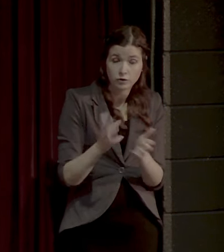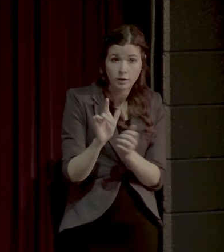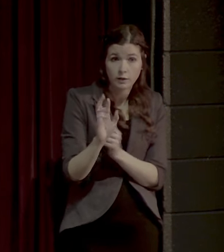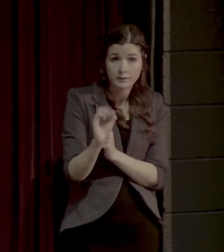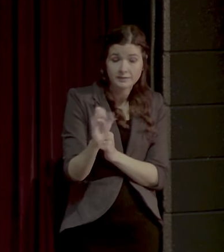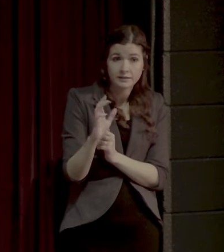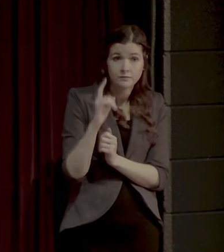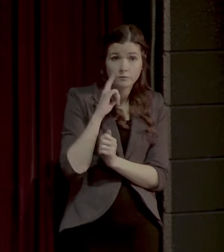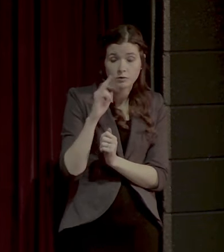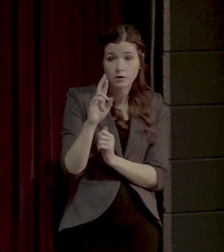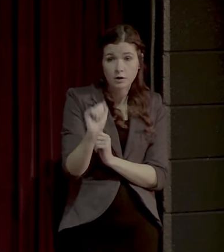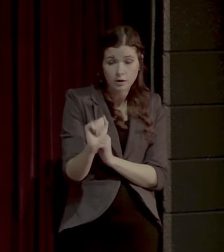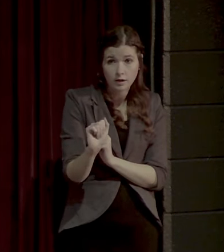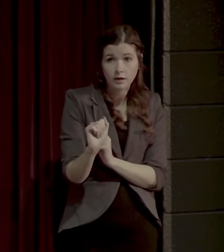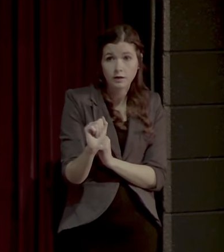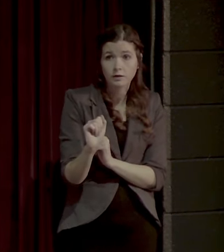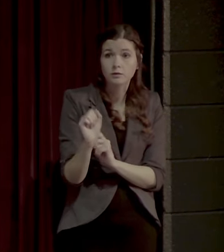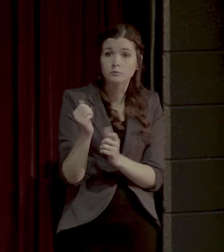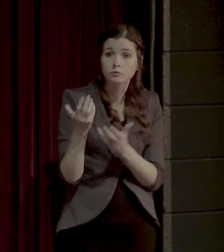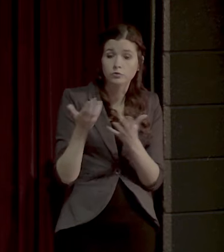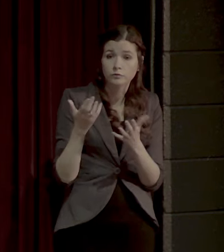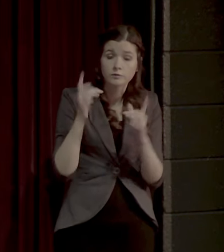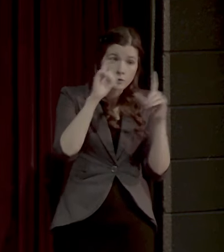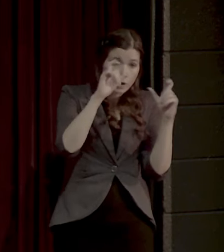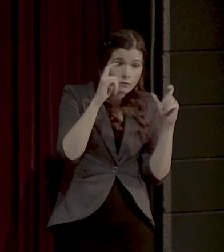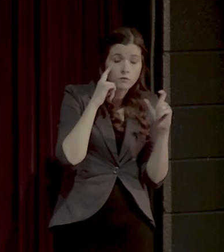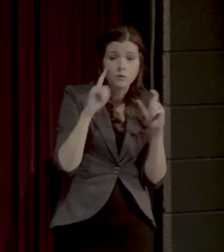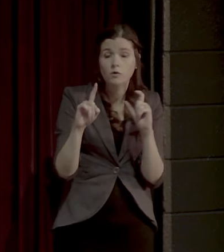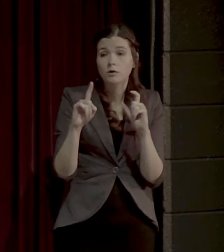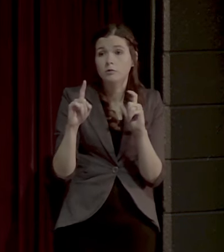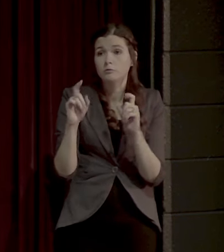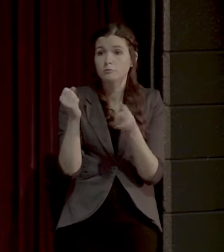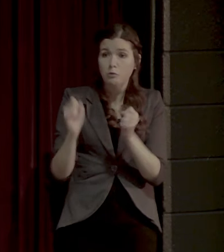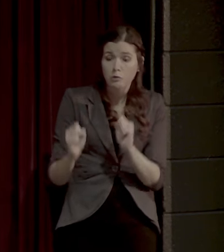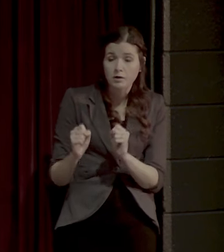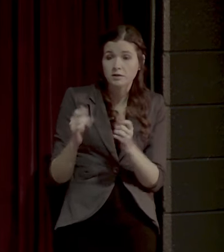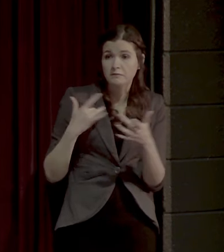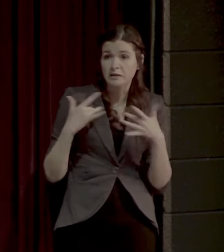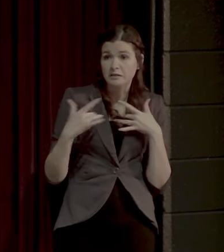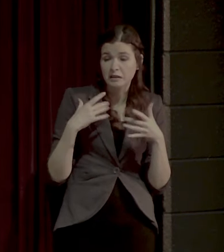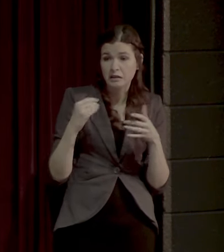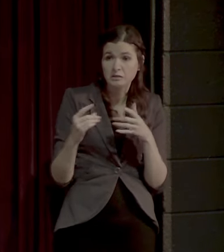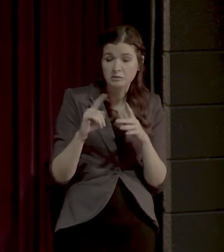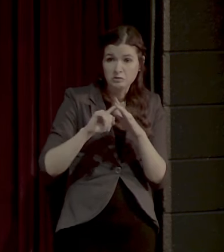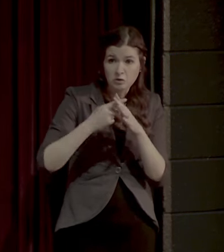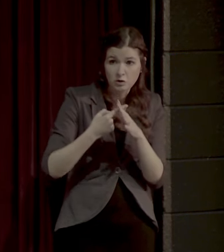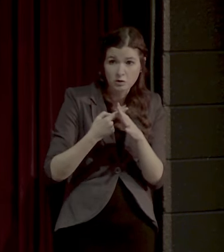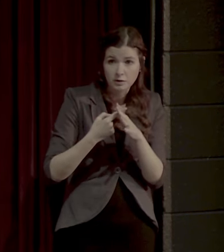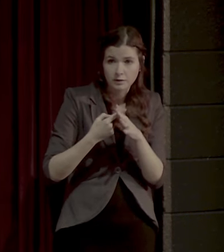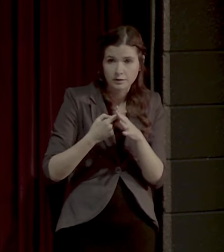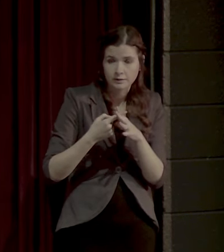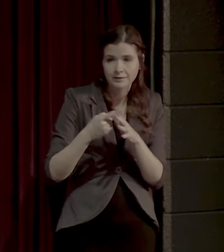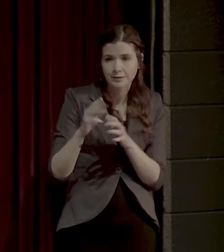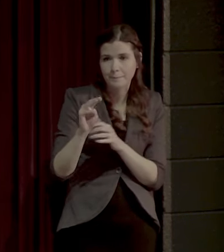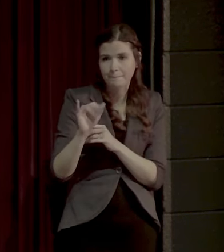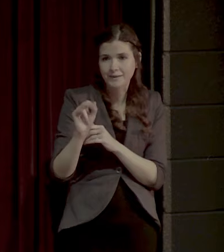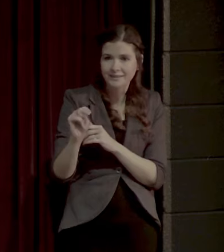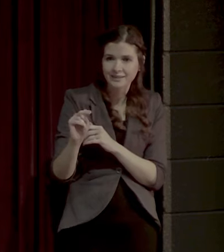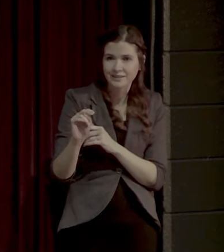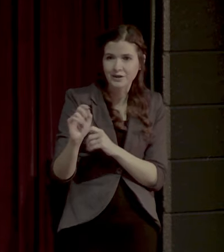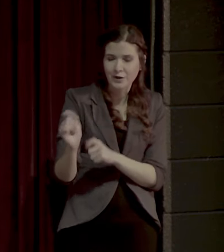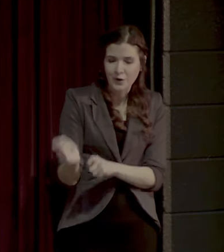College as a resident assistant, served as a photographer at sporting events, and launched the LRSC Miniature Golf Course